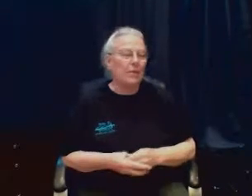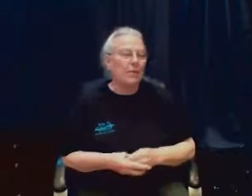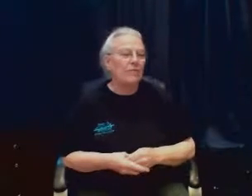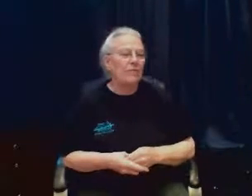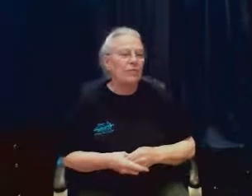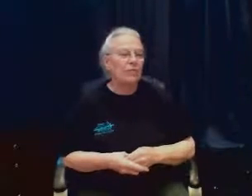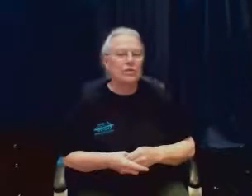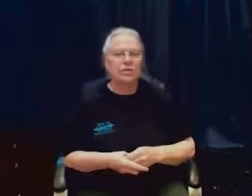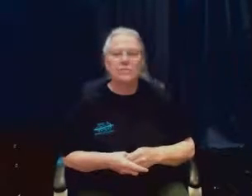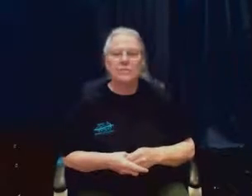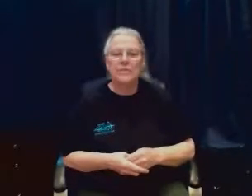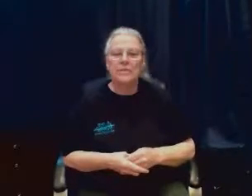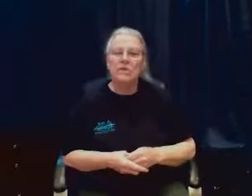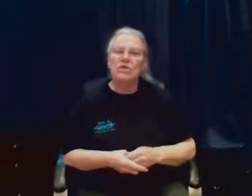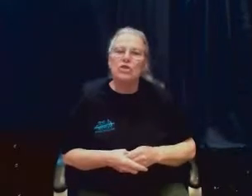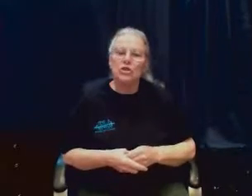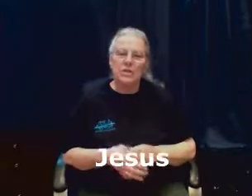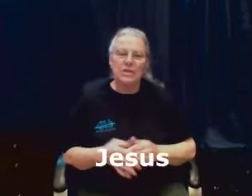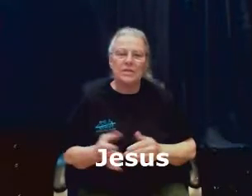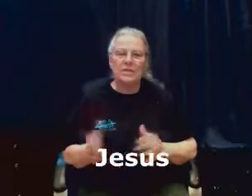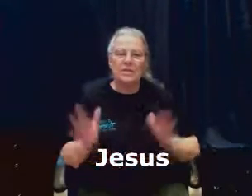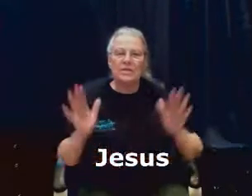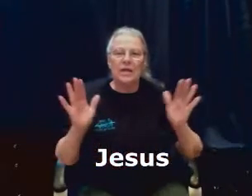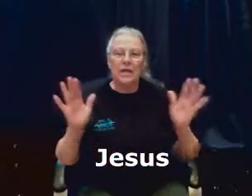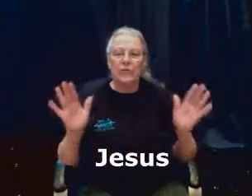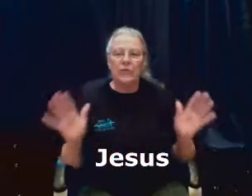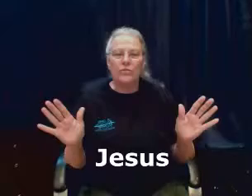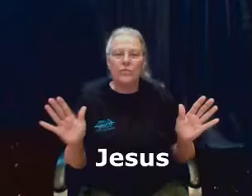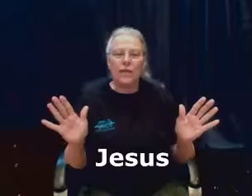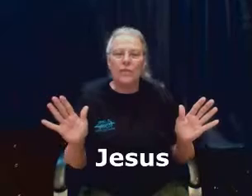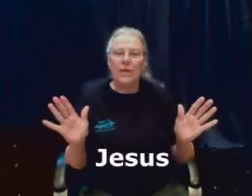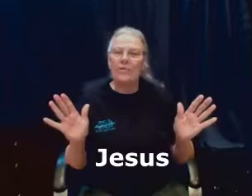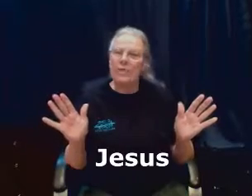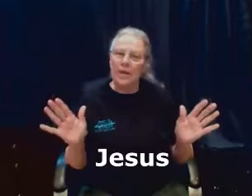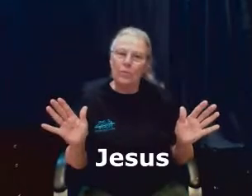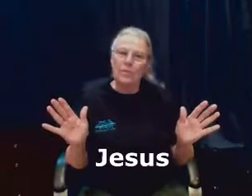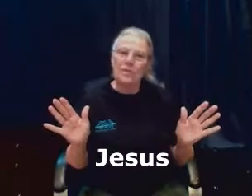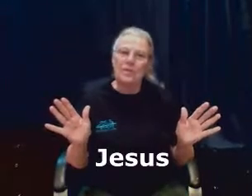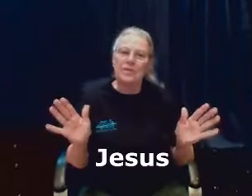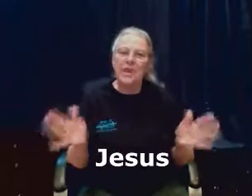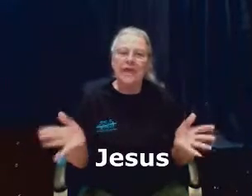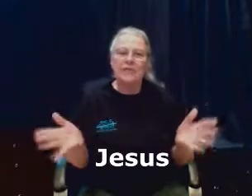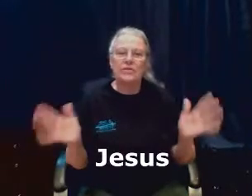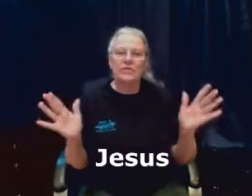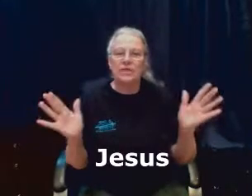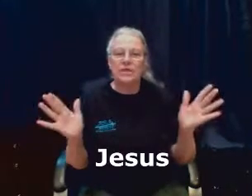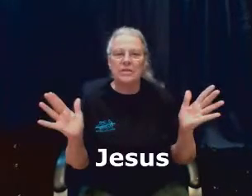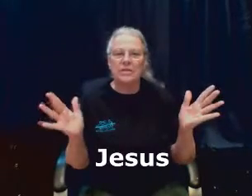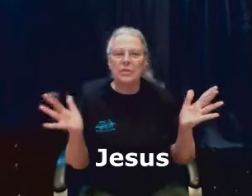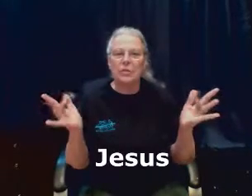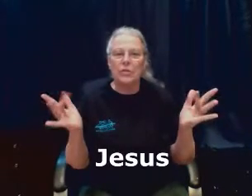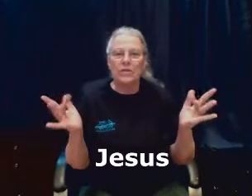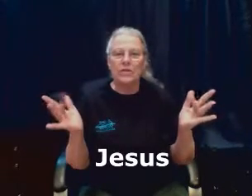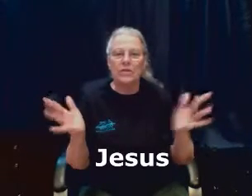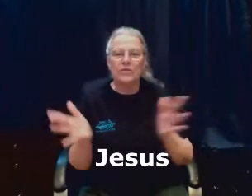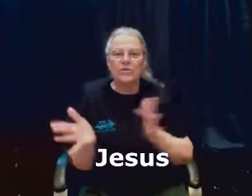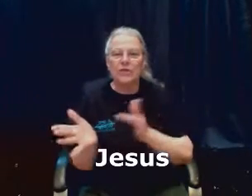vocabulary first. Jesus. If you think about the nail prints in the hands of Jesus with your center